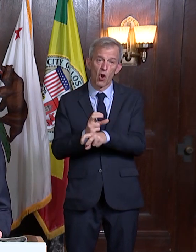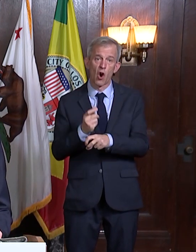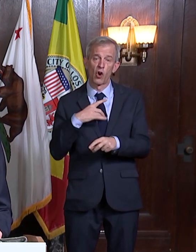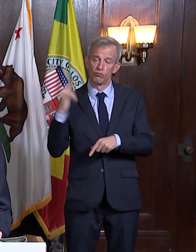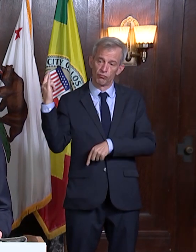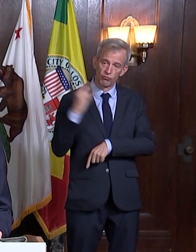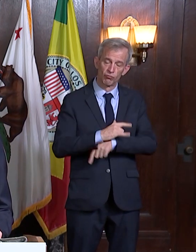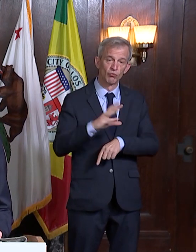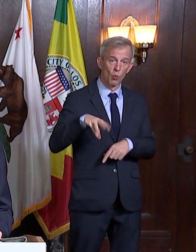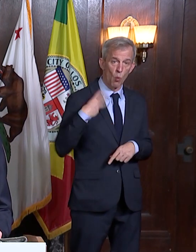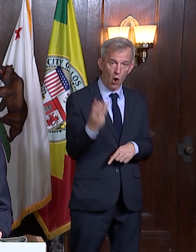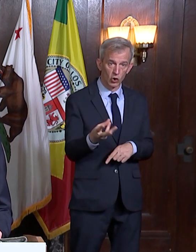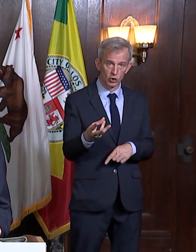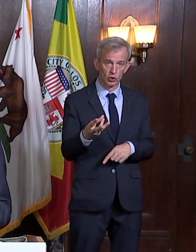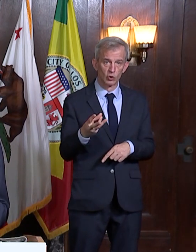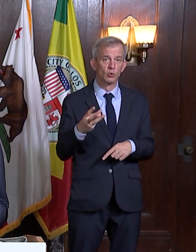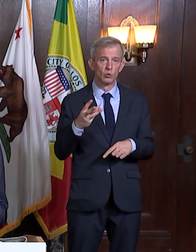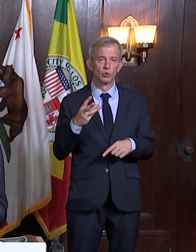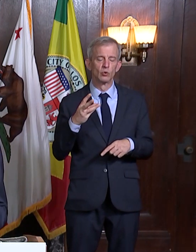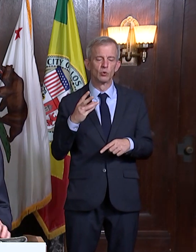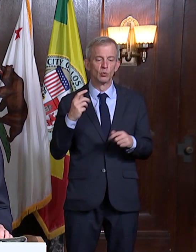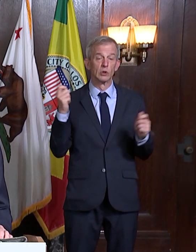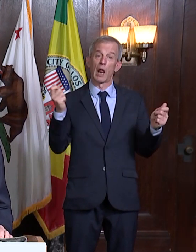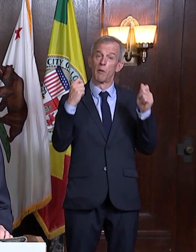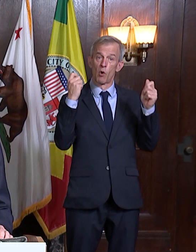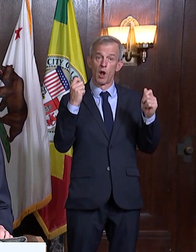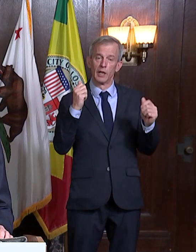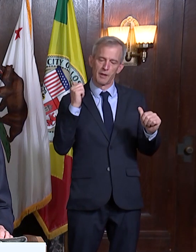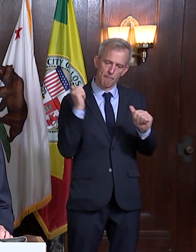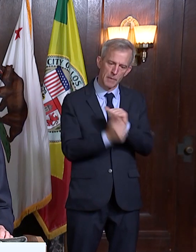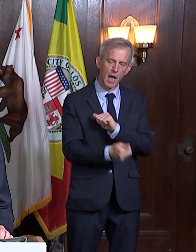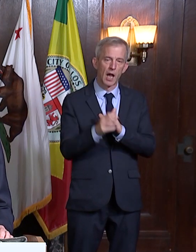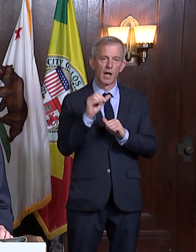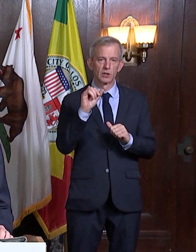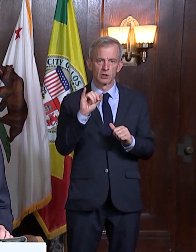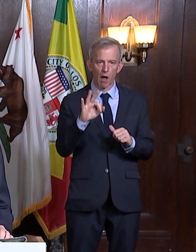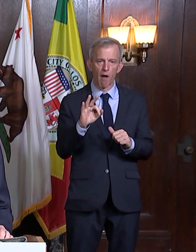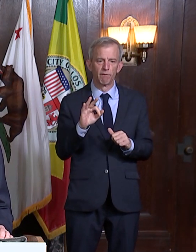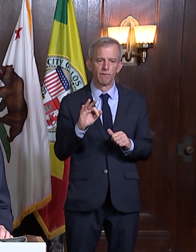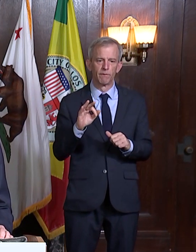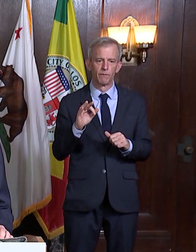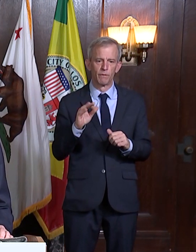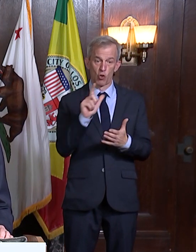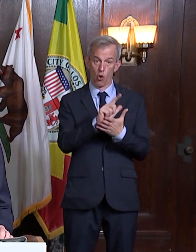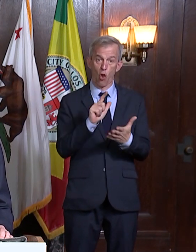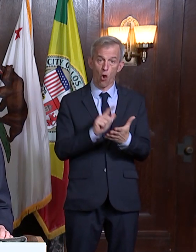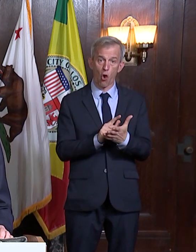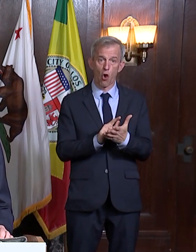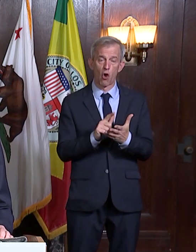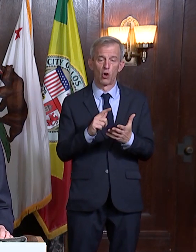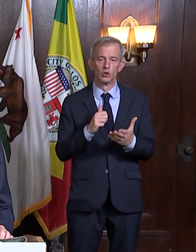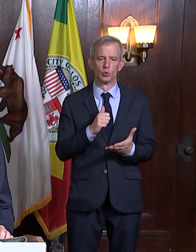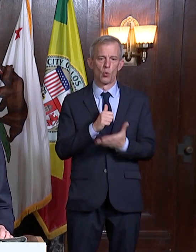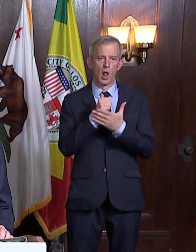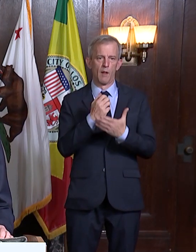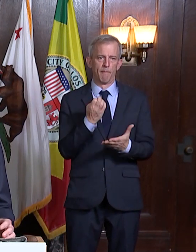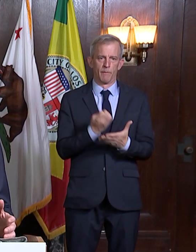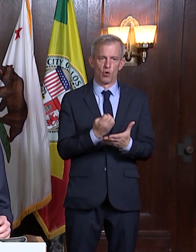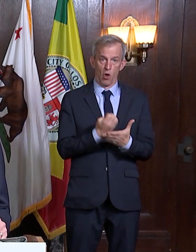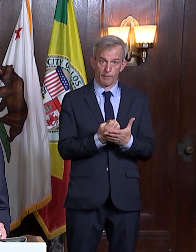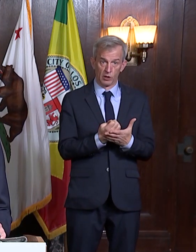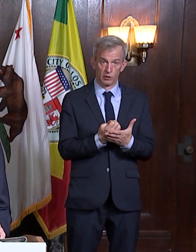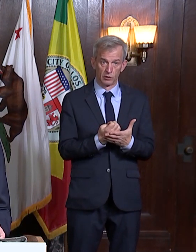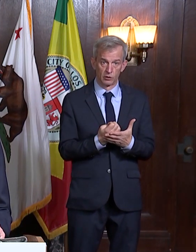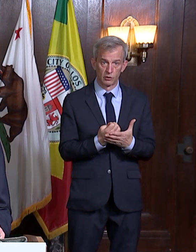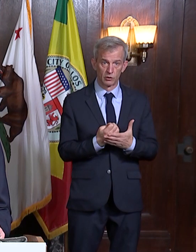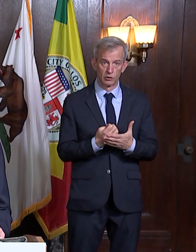passage of the historic bipartisan infrastructure package that Congress passed and President Biden signed, I was